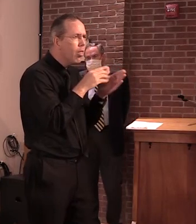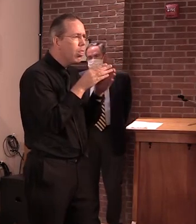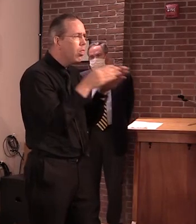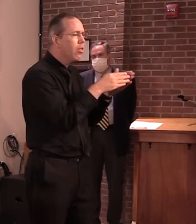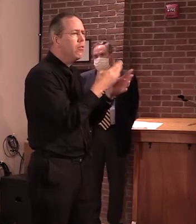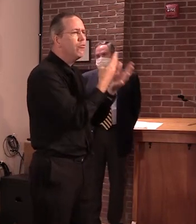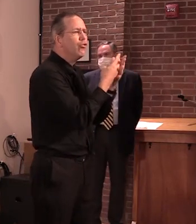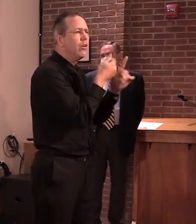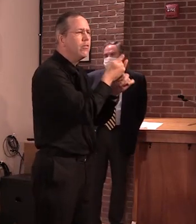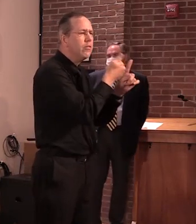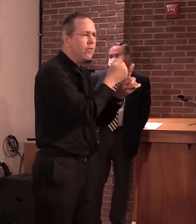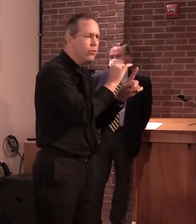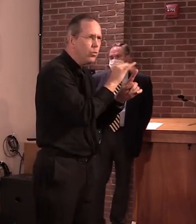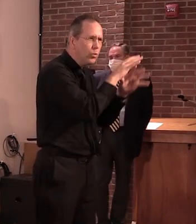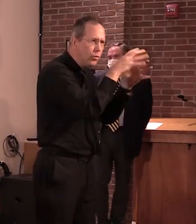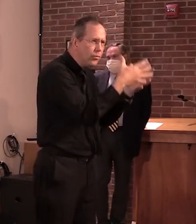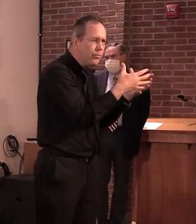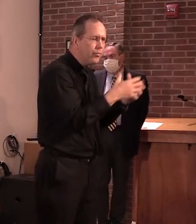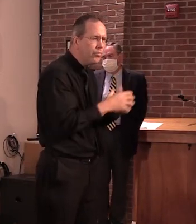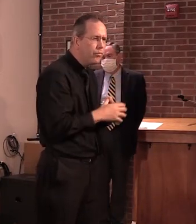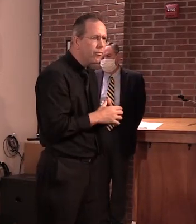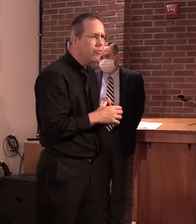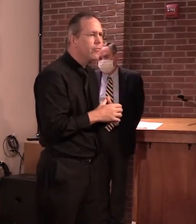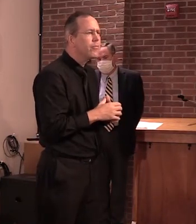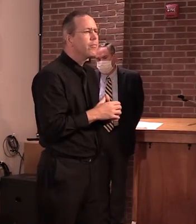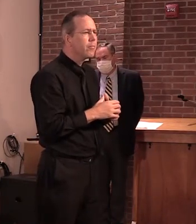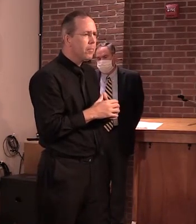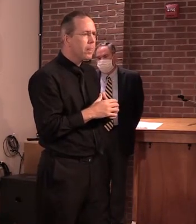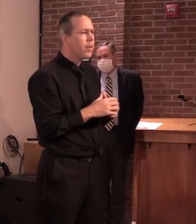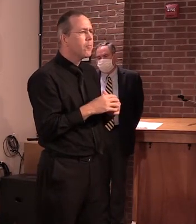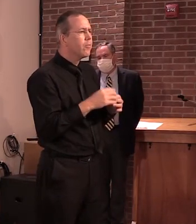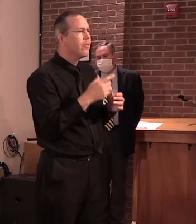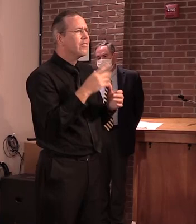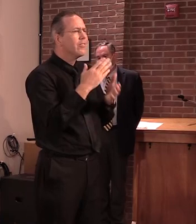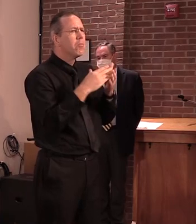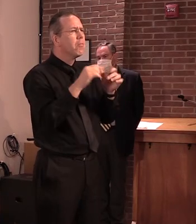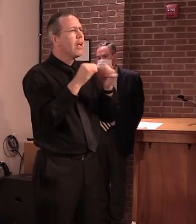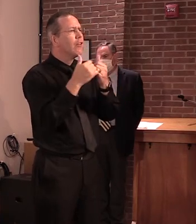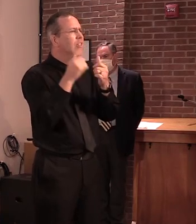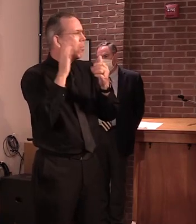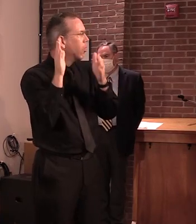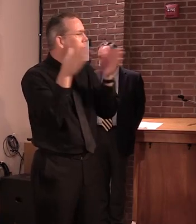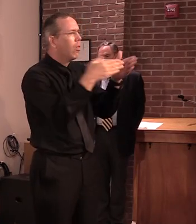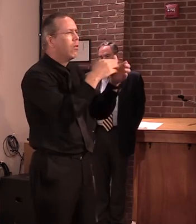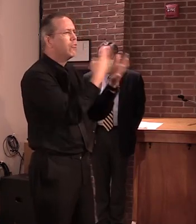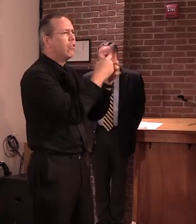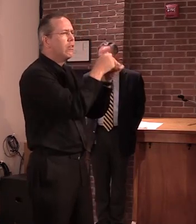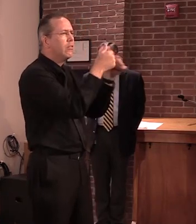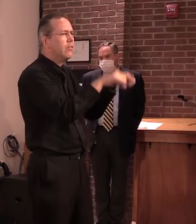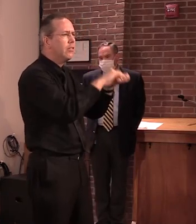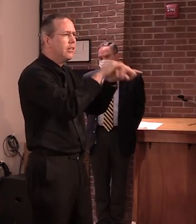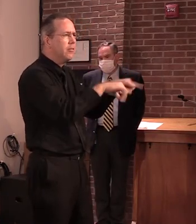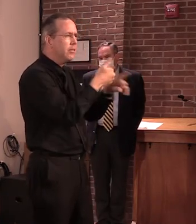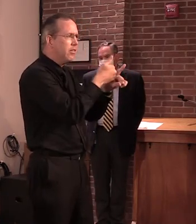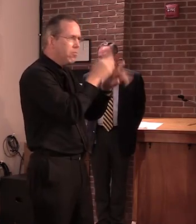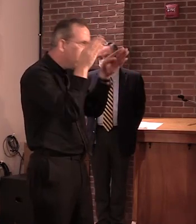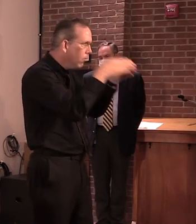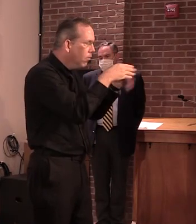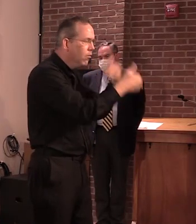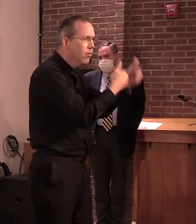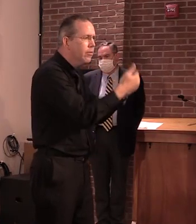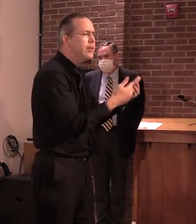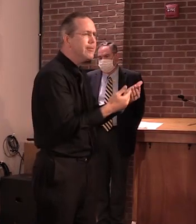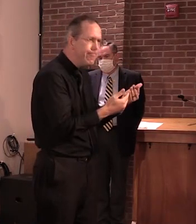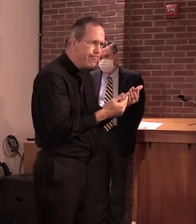2020. Actually, the whole agency diverted their attention away from what they particularly do